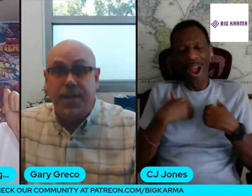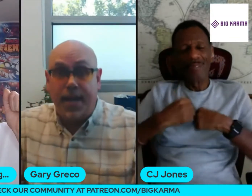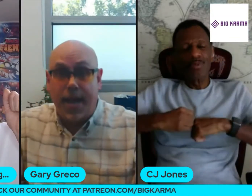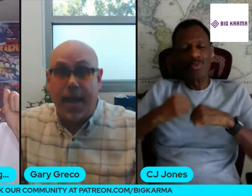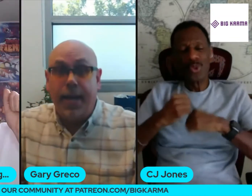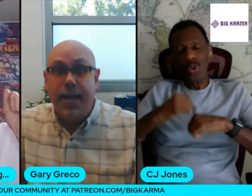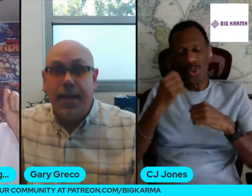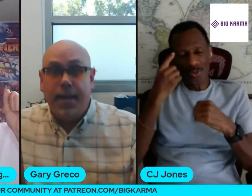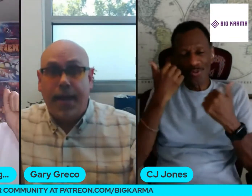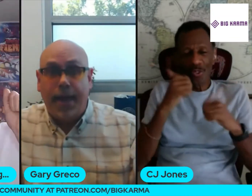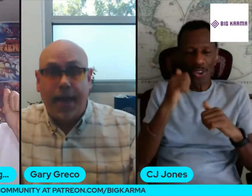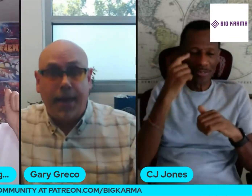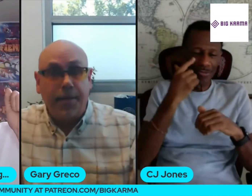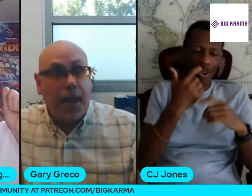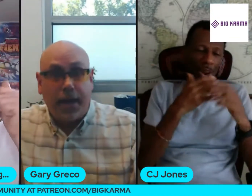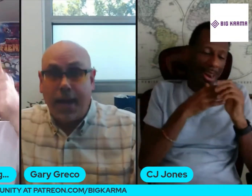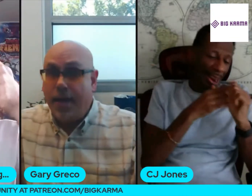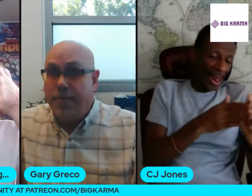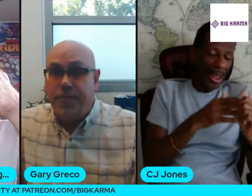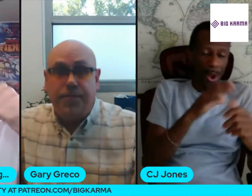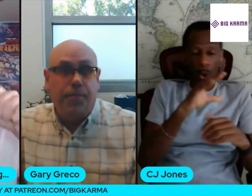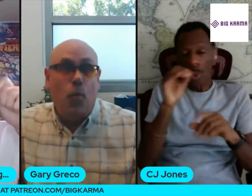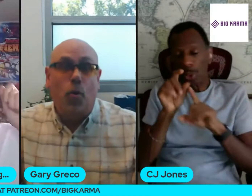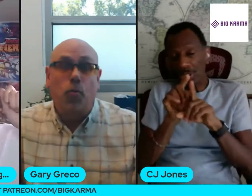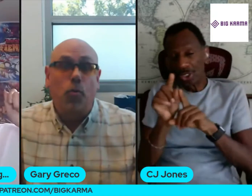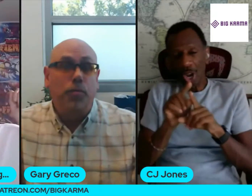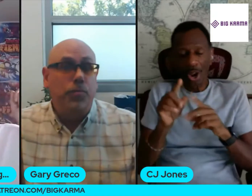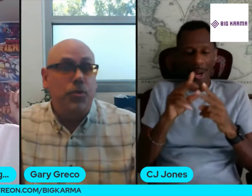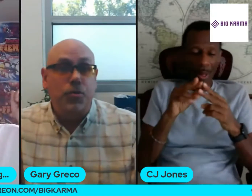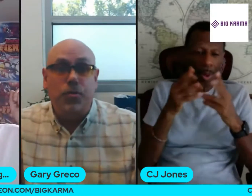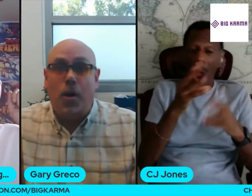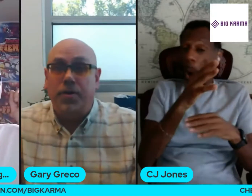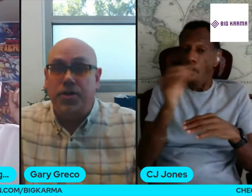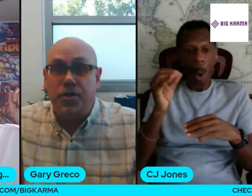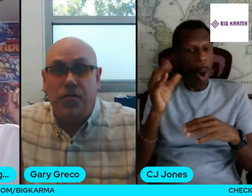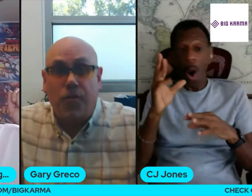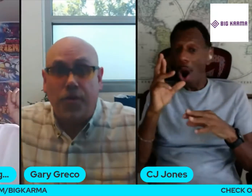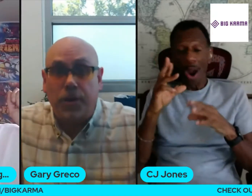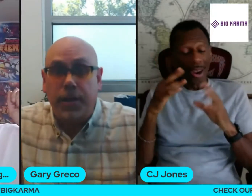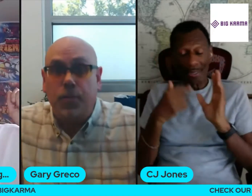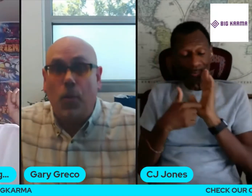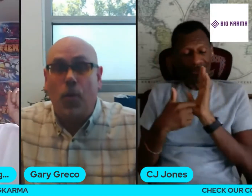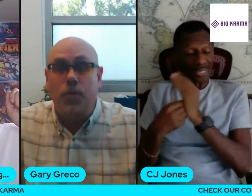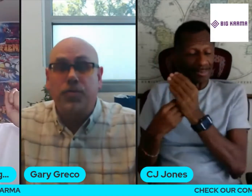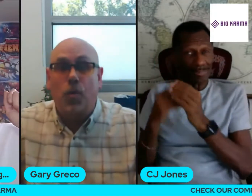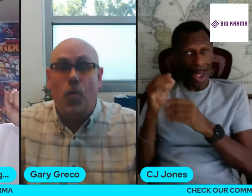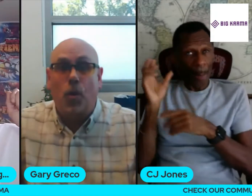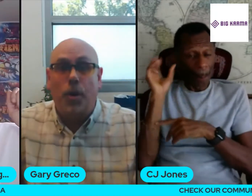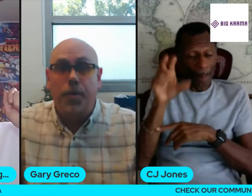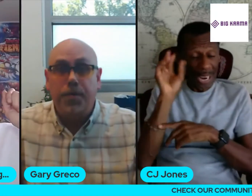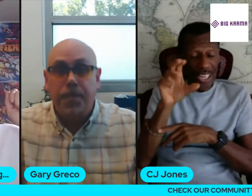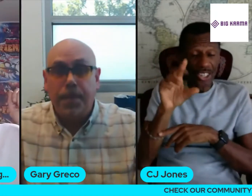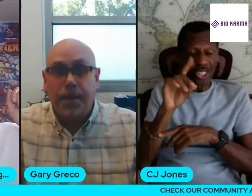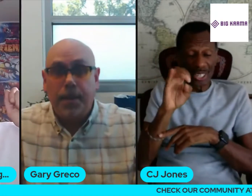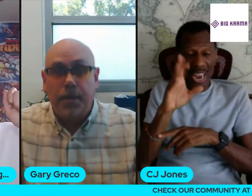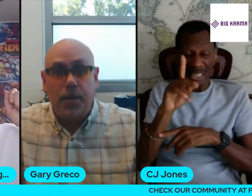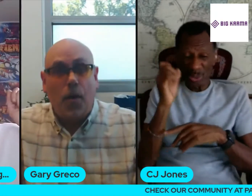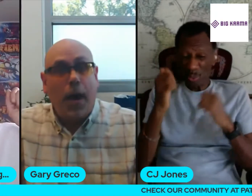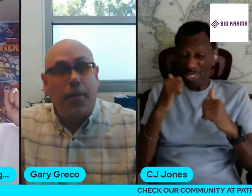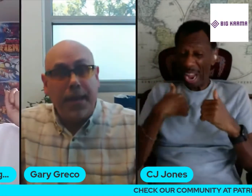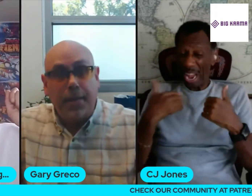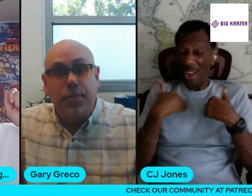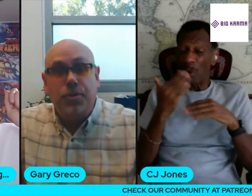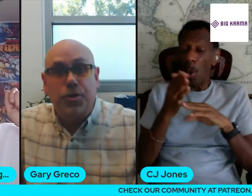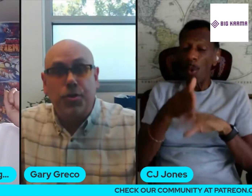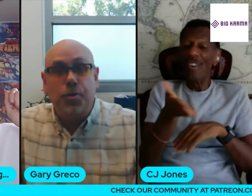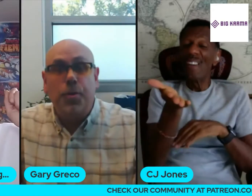with CAA. And I'll have more room to audition for other lead roles, or,